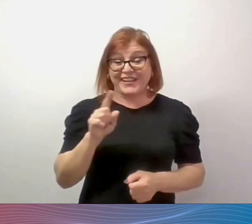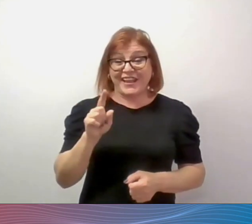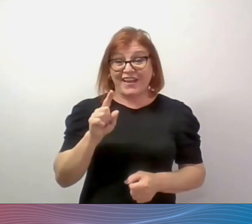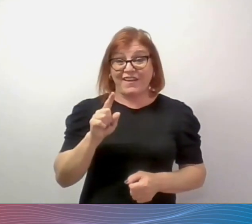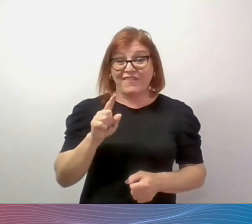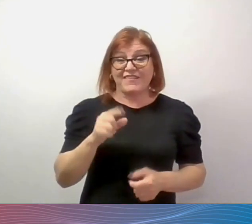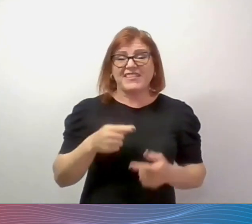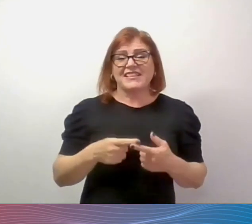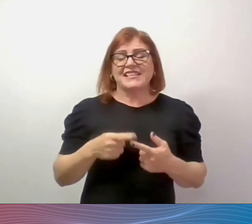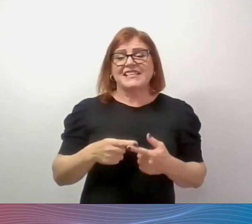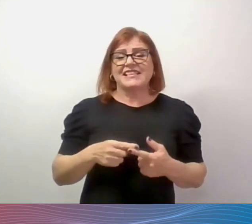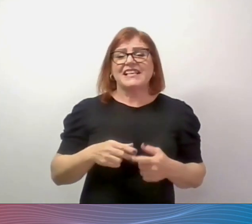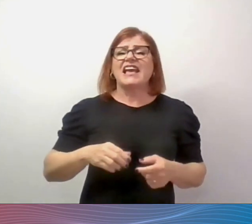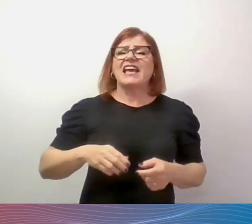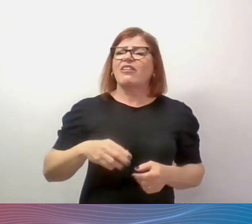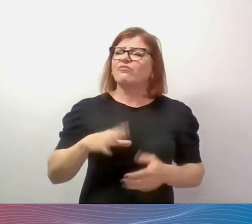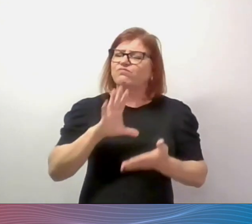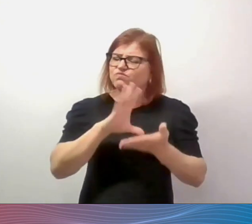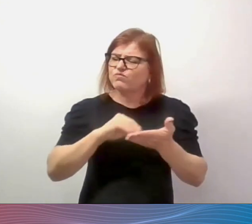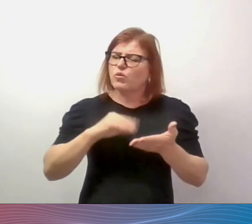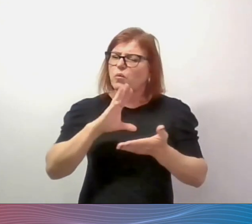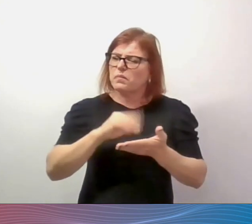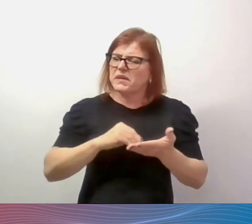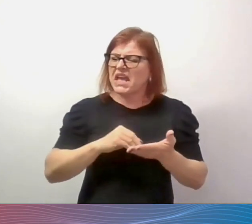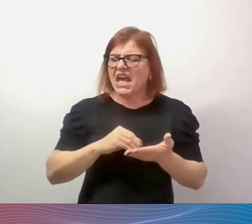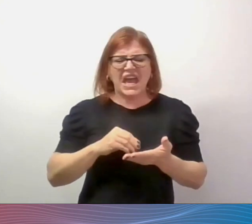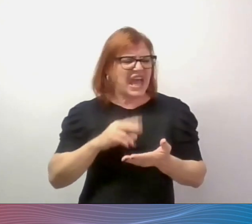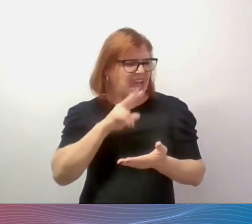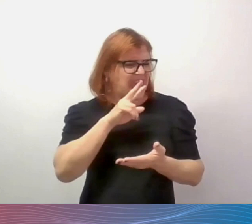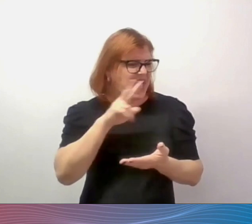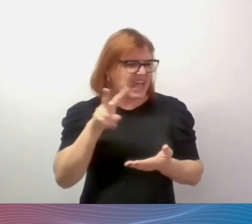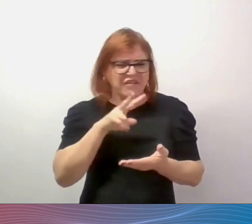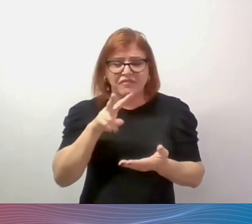é por receber graça.